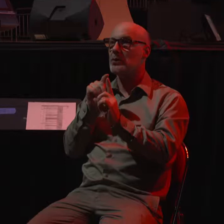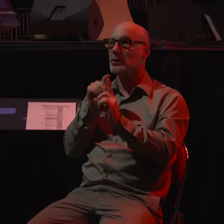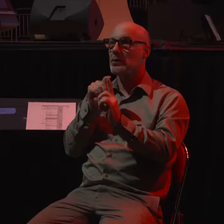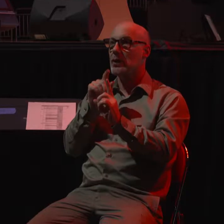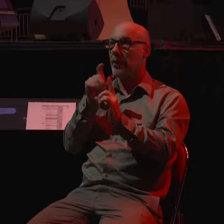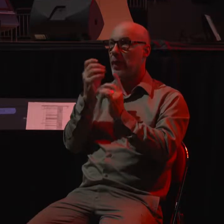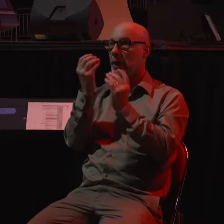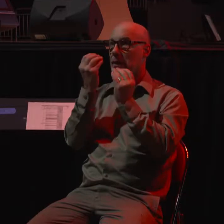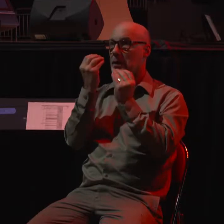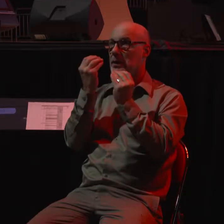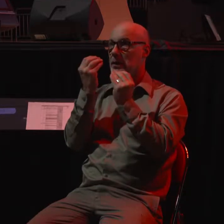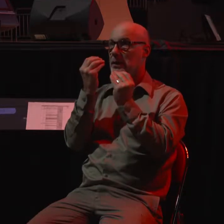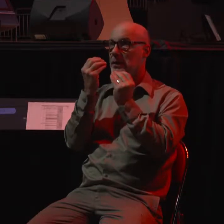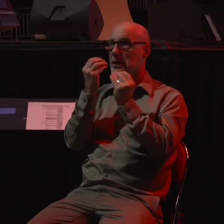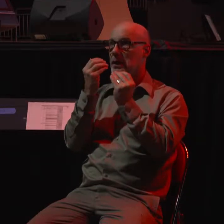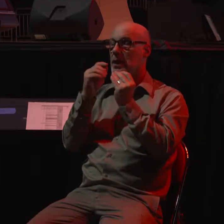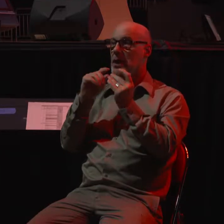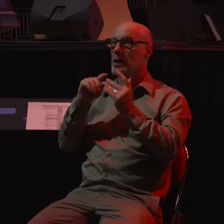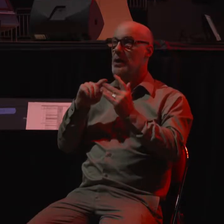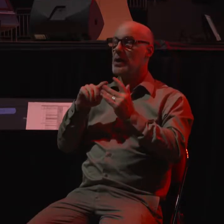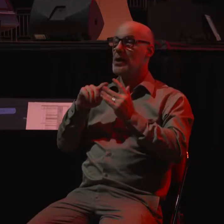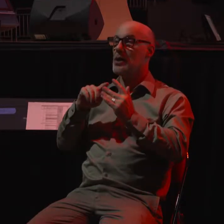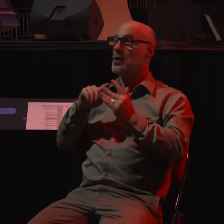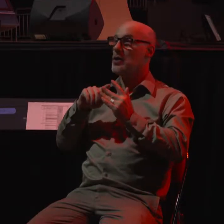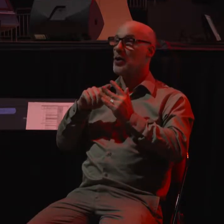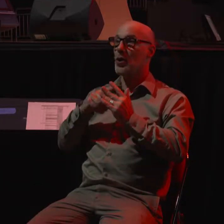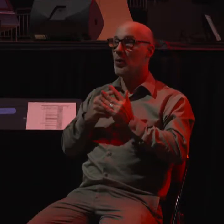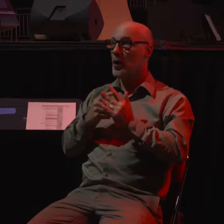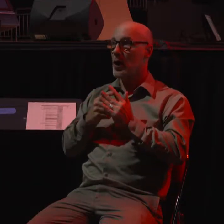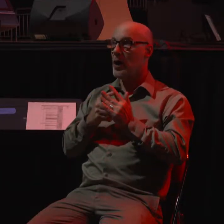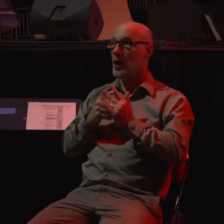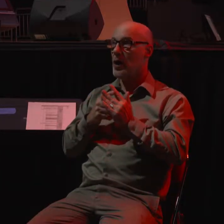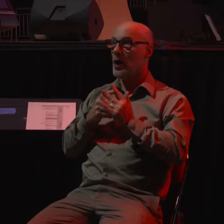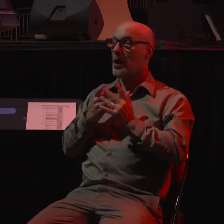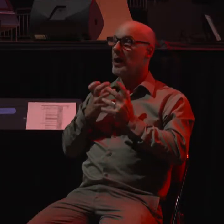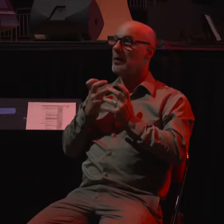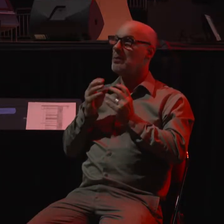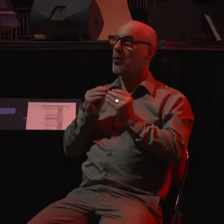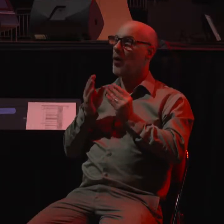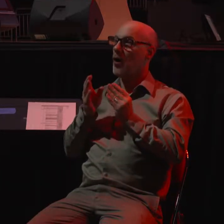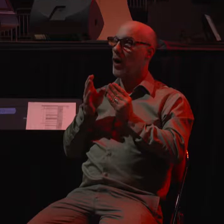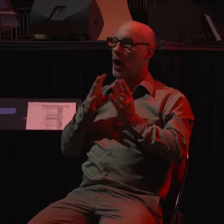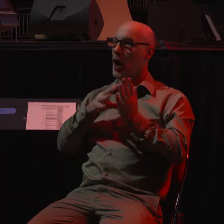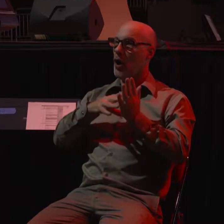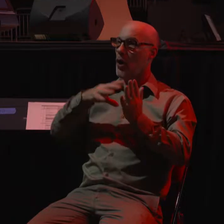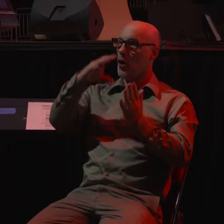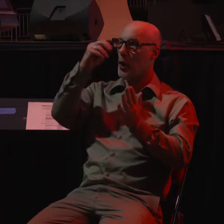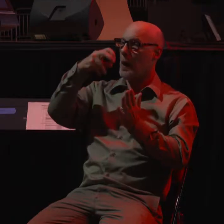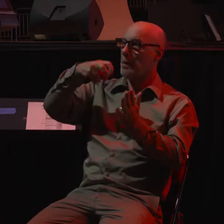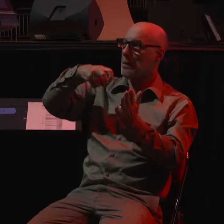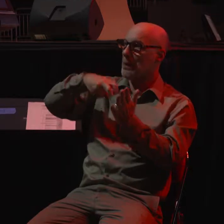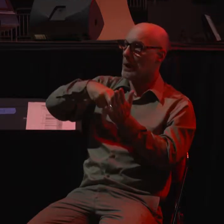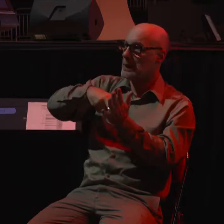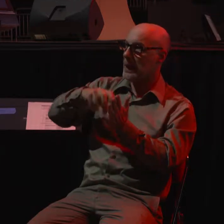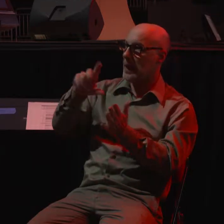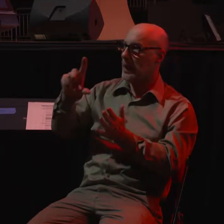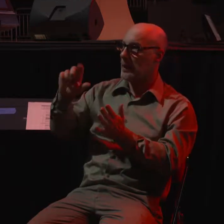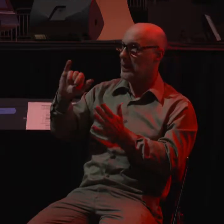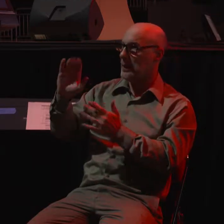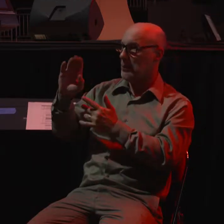began to have his first real engagement with what we might call Protestant liberalism. But it was Protestant liberalism that